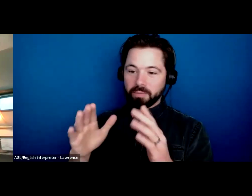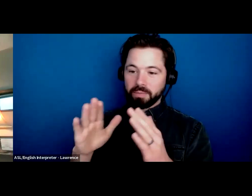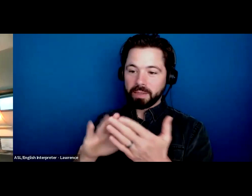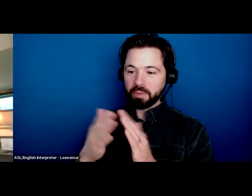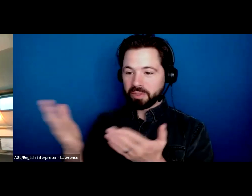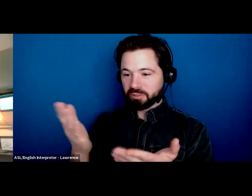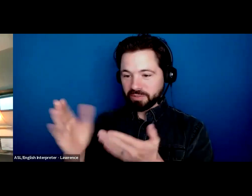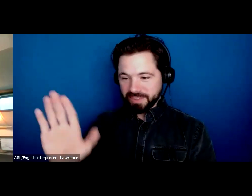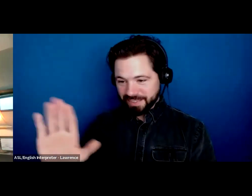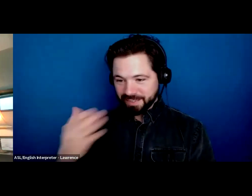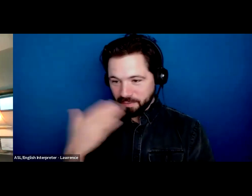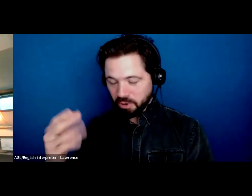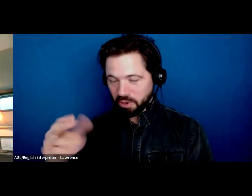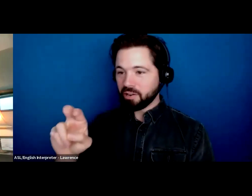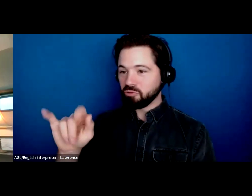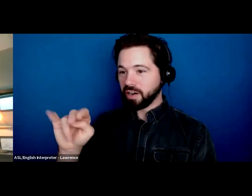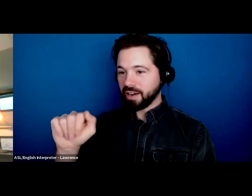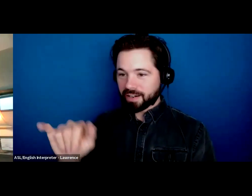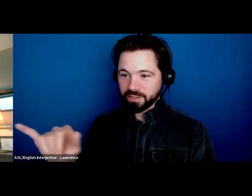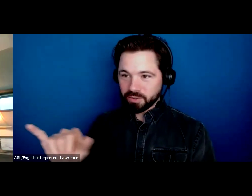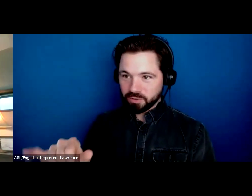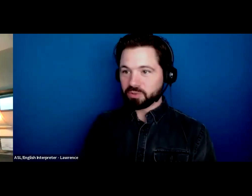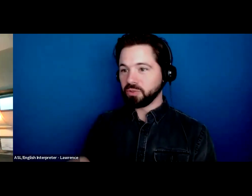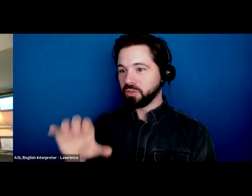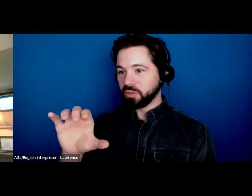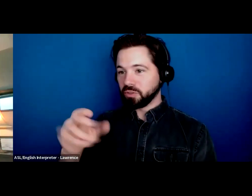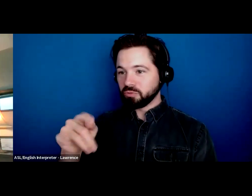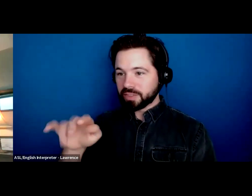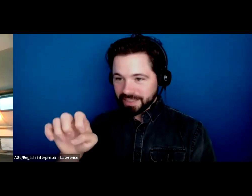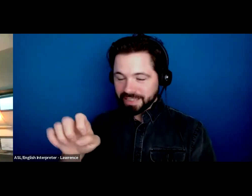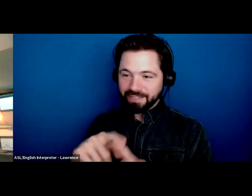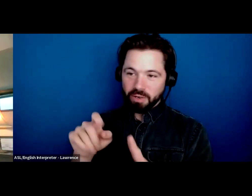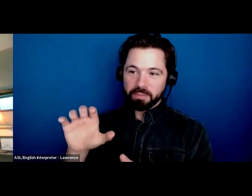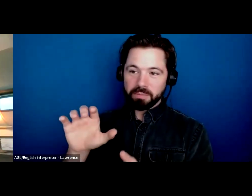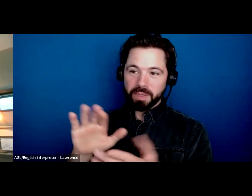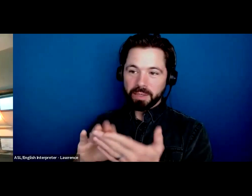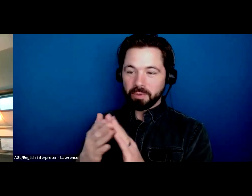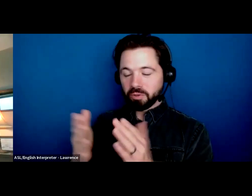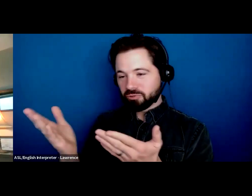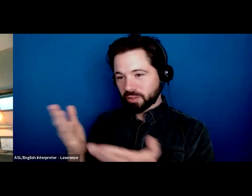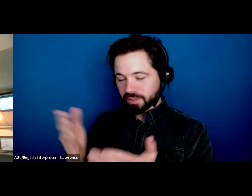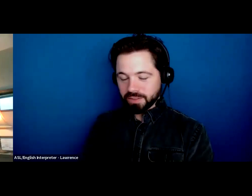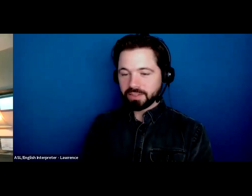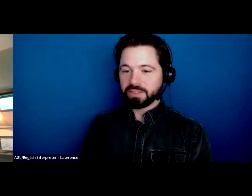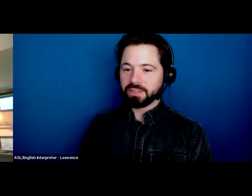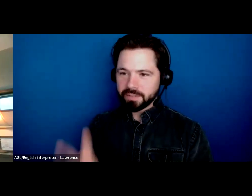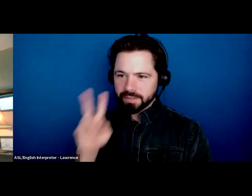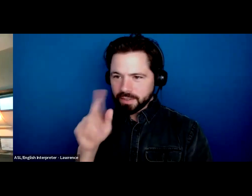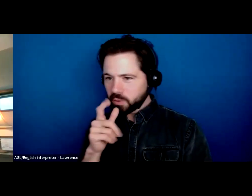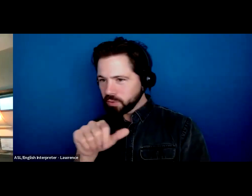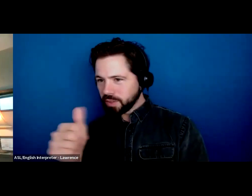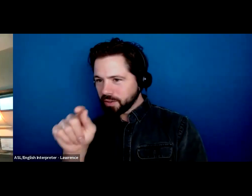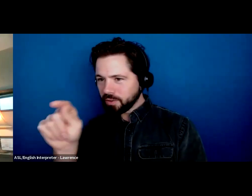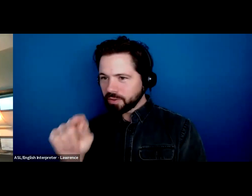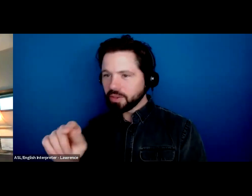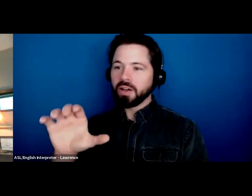morning. And I see Rihanna on here as well, and Christine from Community Services. And let's see, we've